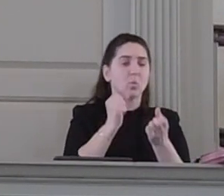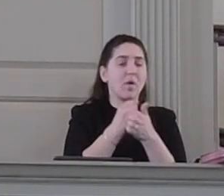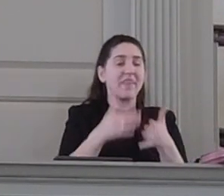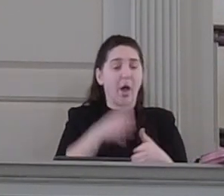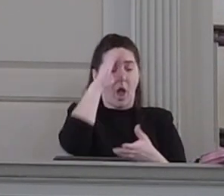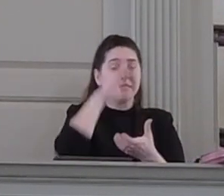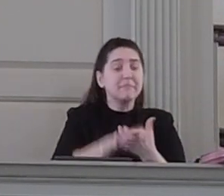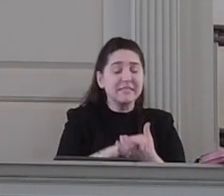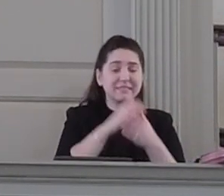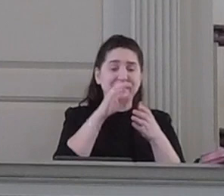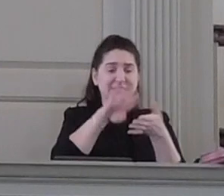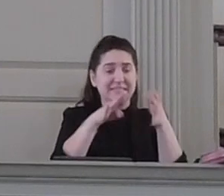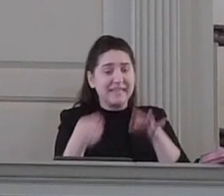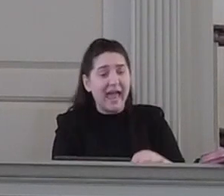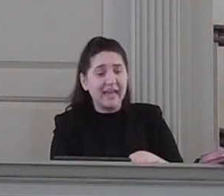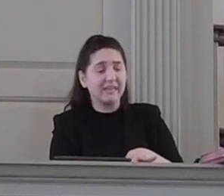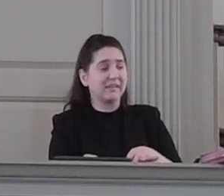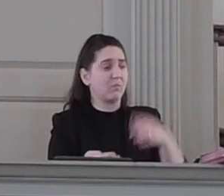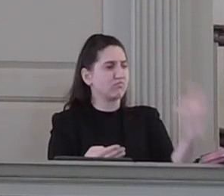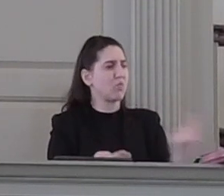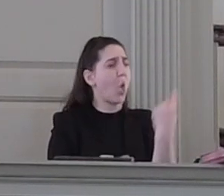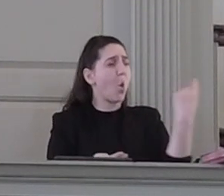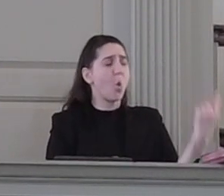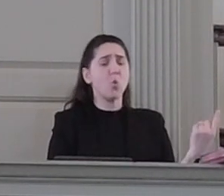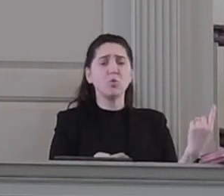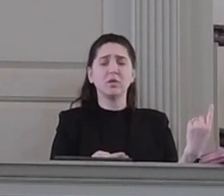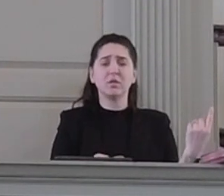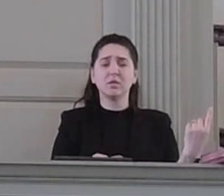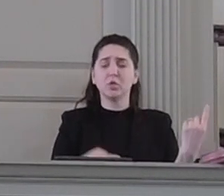have time to sit and listen.